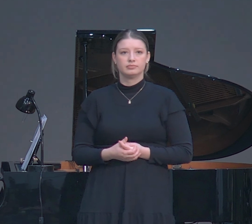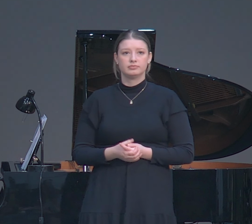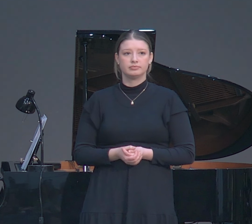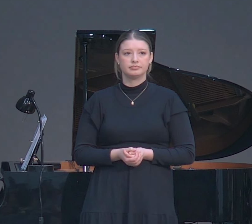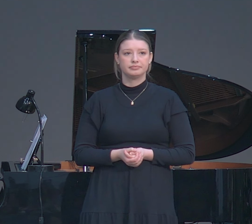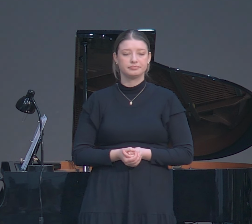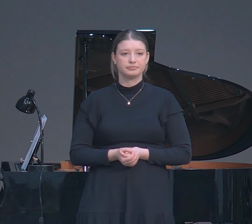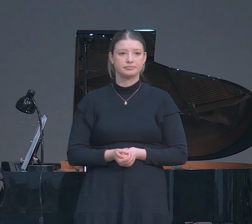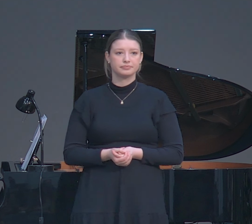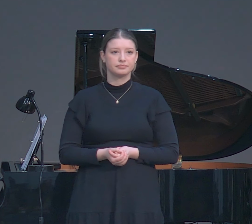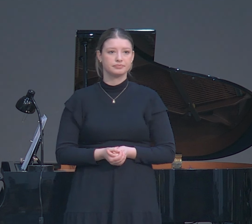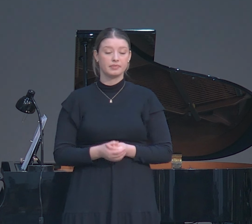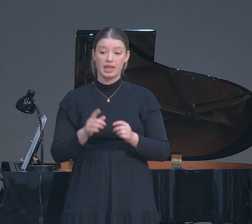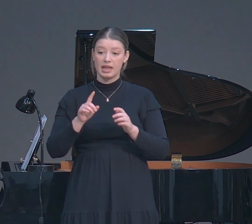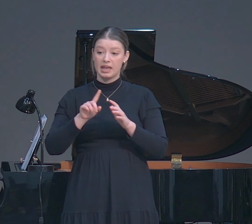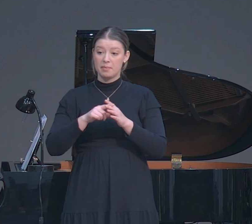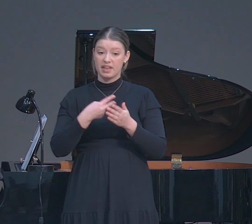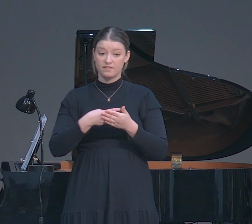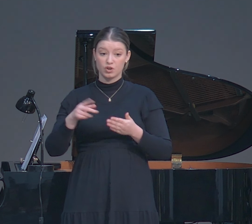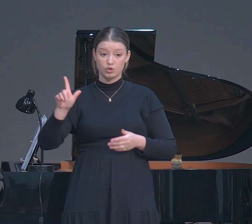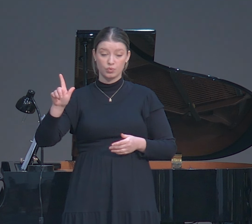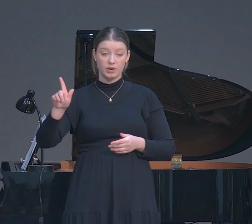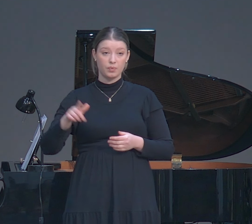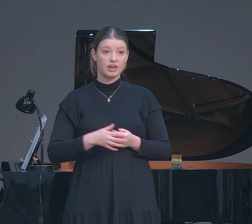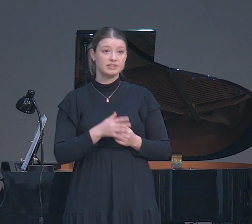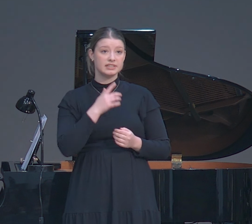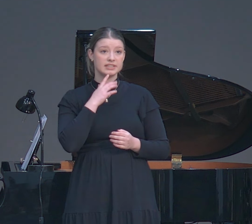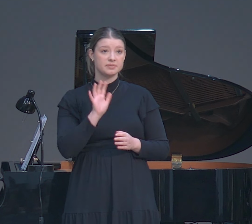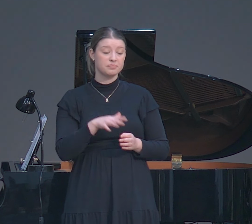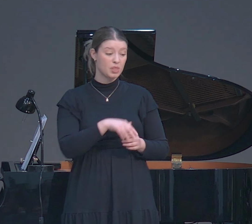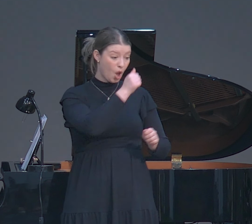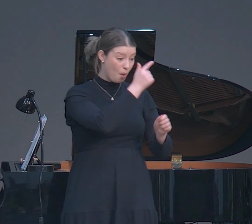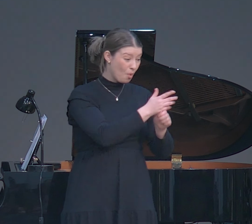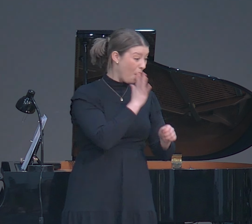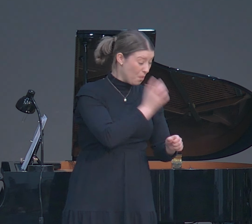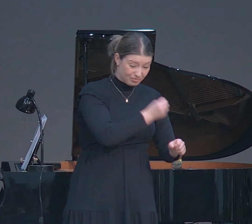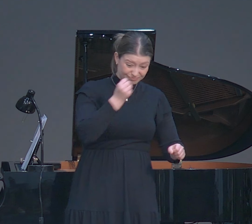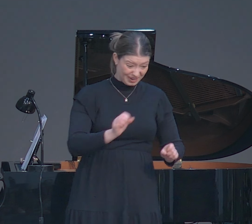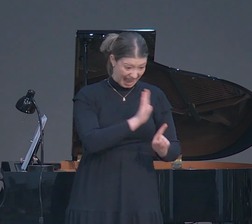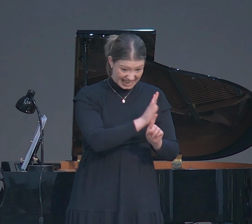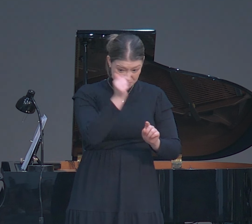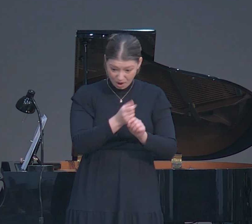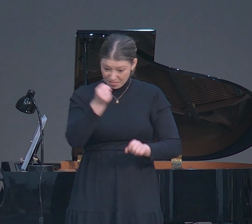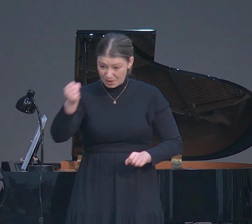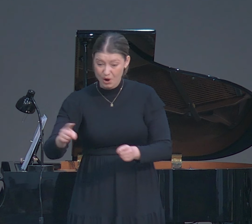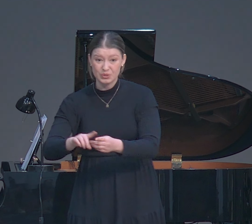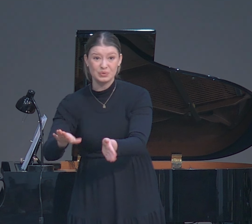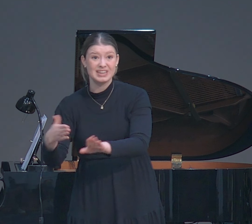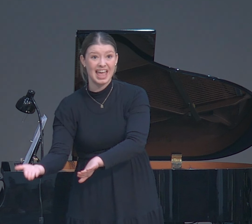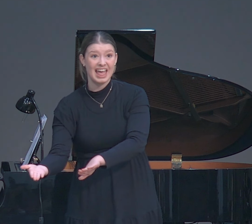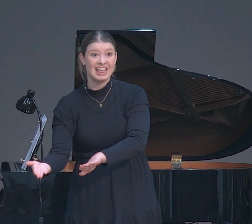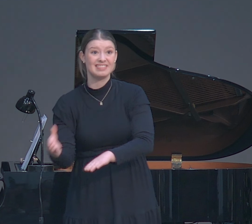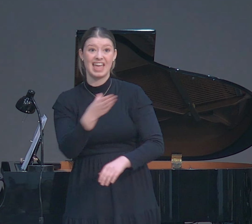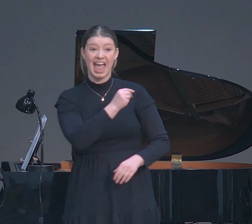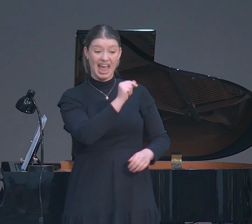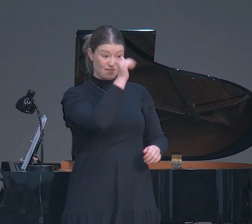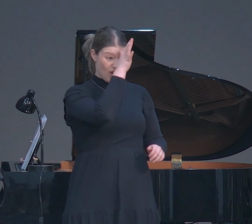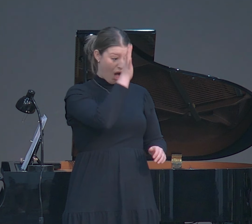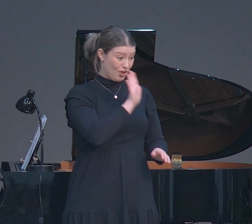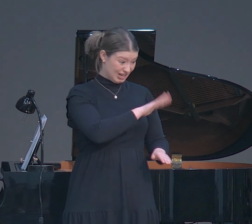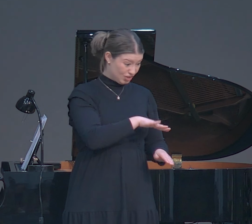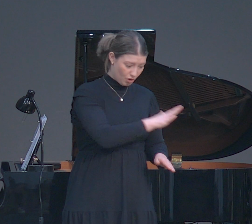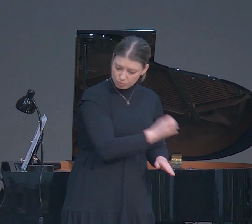We see this beginning in verse 21. Brother will deliver brother over to death, and the father, his